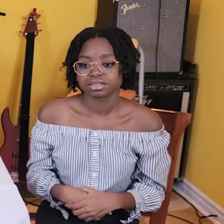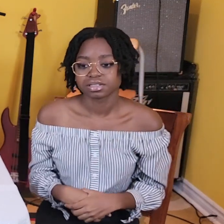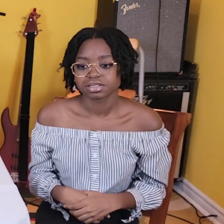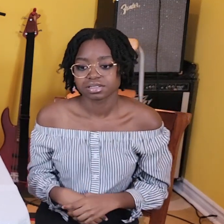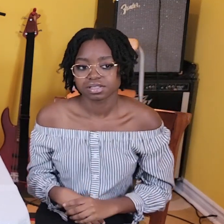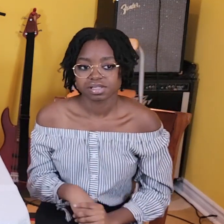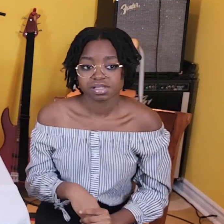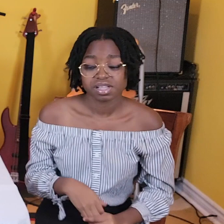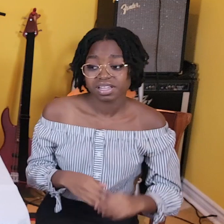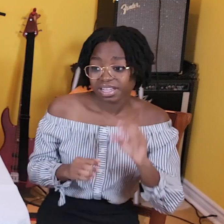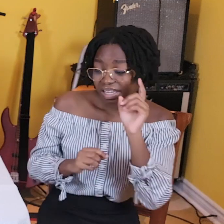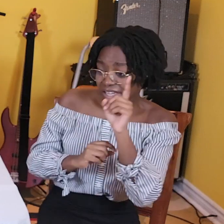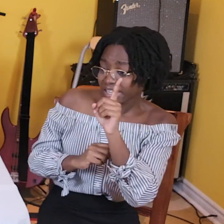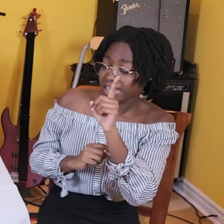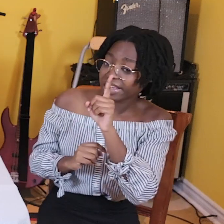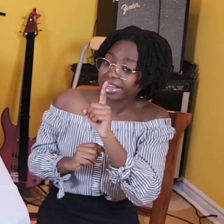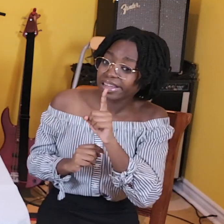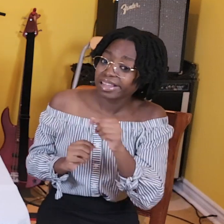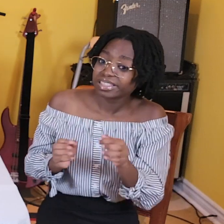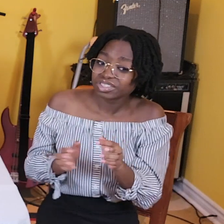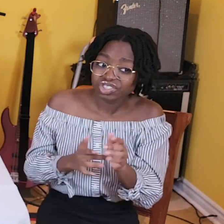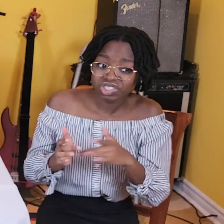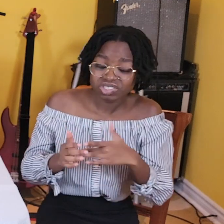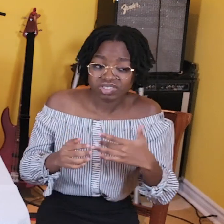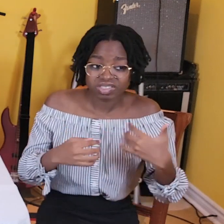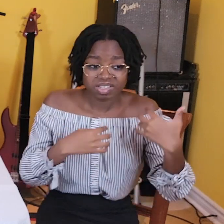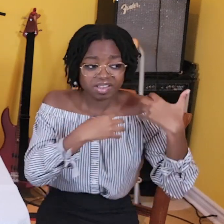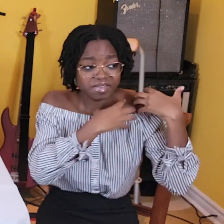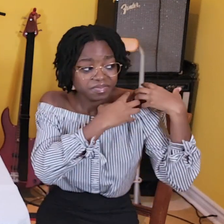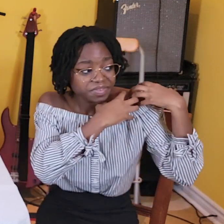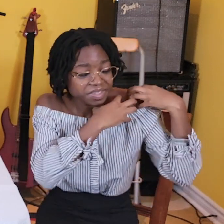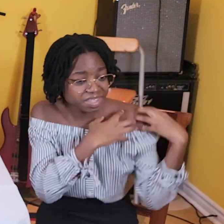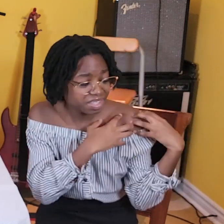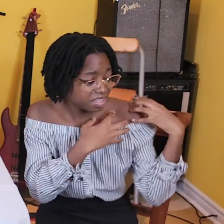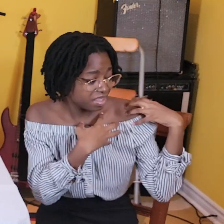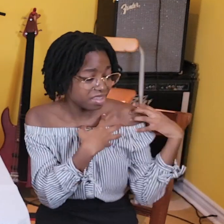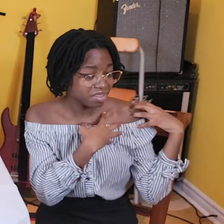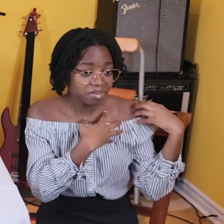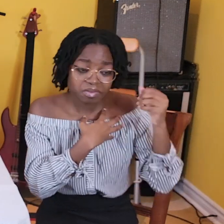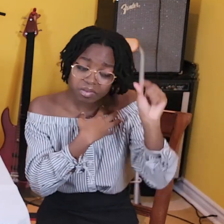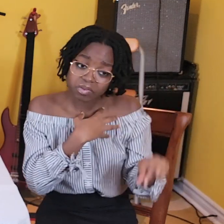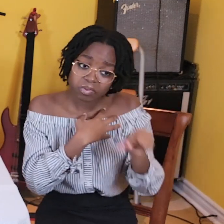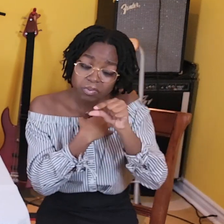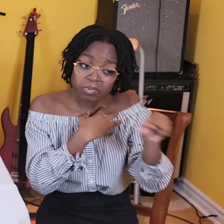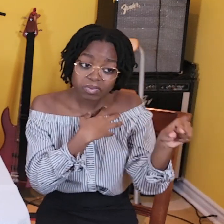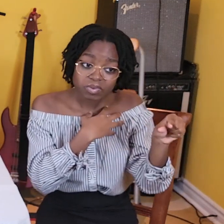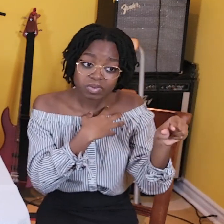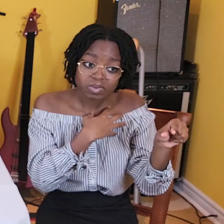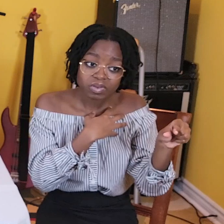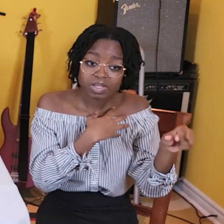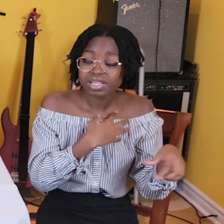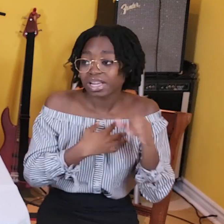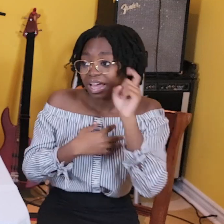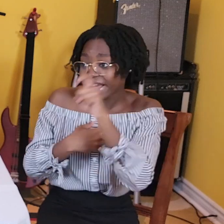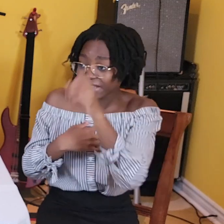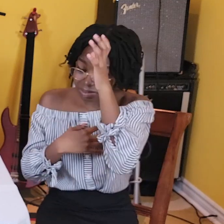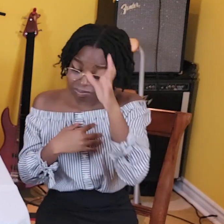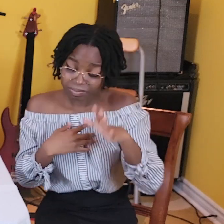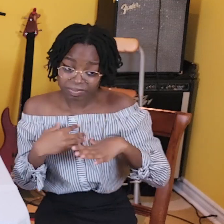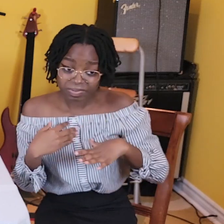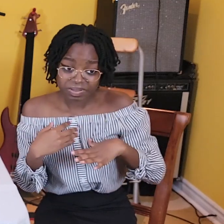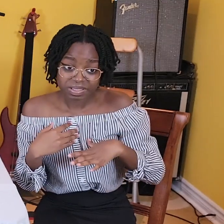Simon of Cyrene, the African. They brought him in to help Jesus Christ carry his cross to